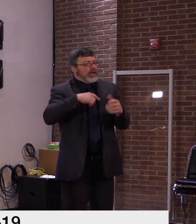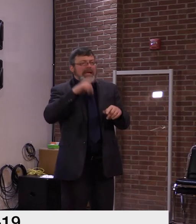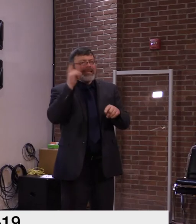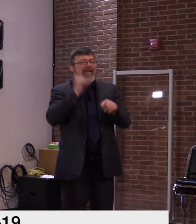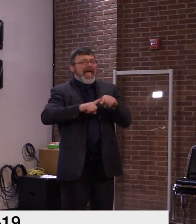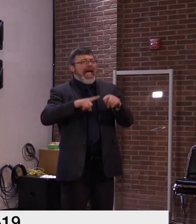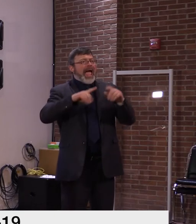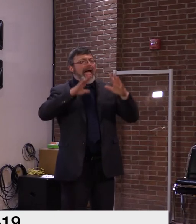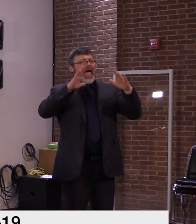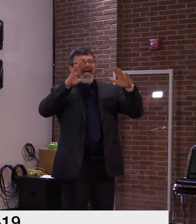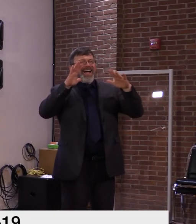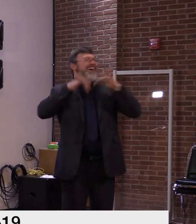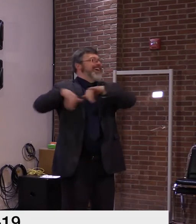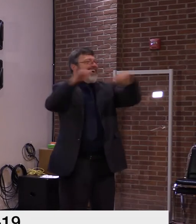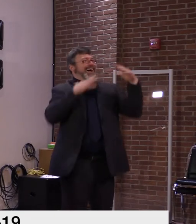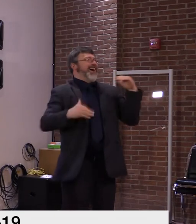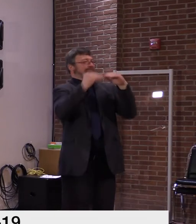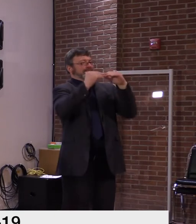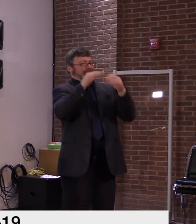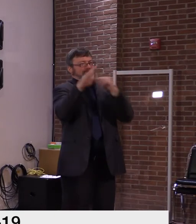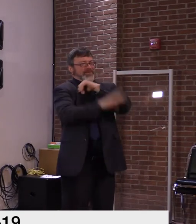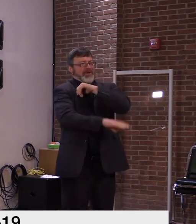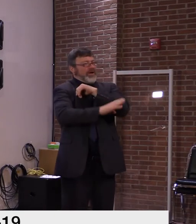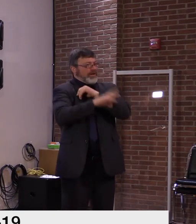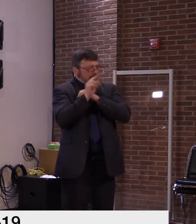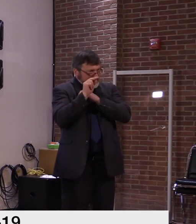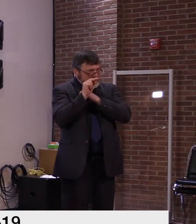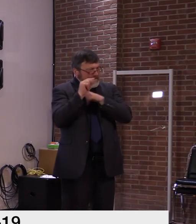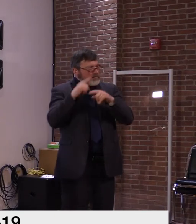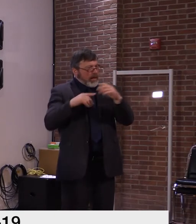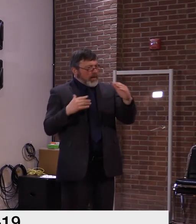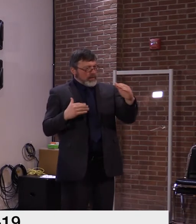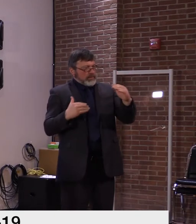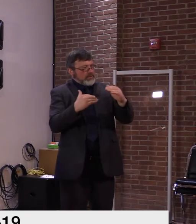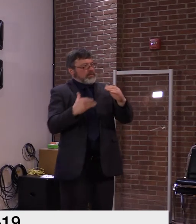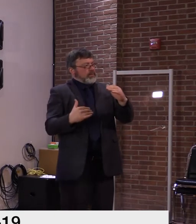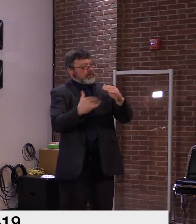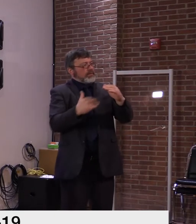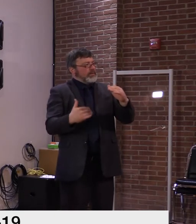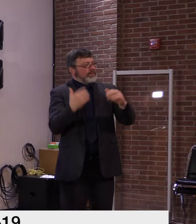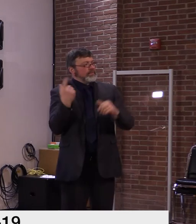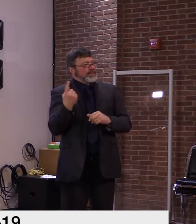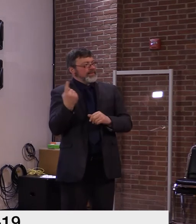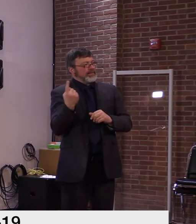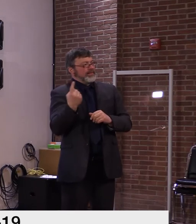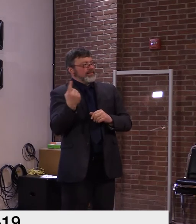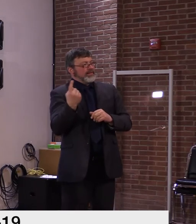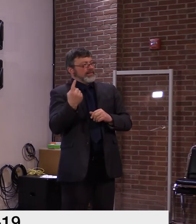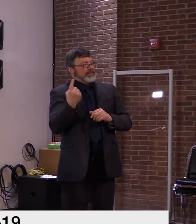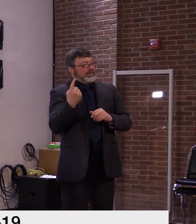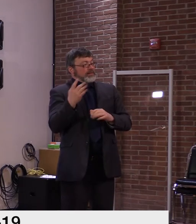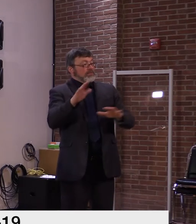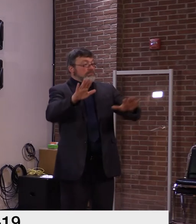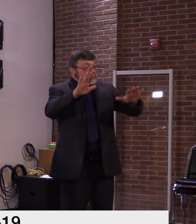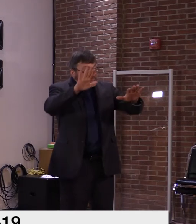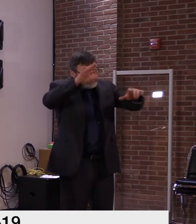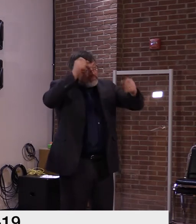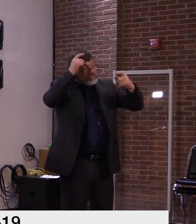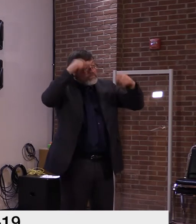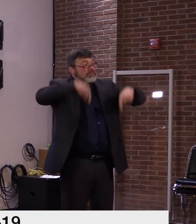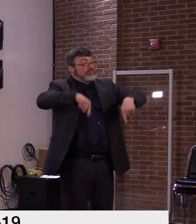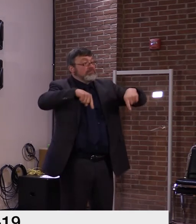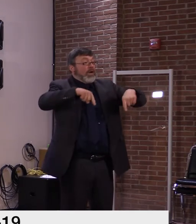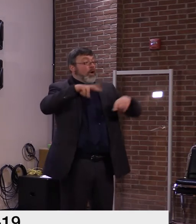this unique opportunity as a state, with our conditions being very positive and our strong experience on how to manage things, that we have an opportunity and